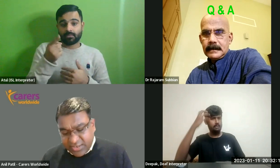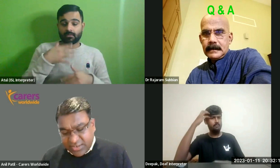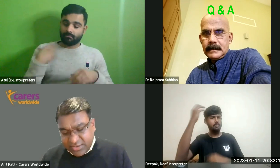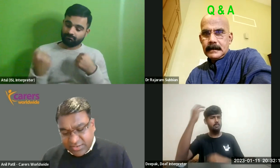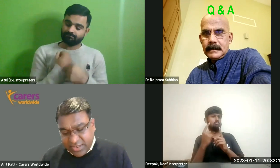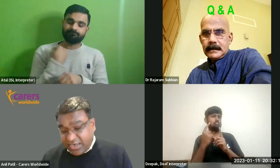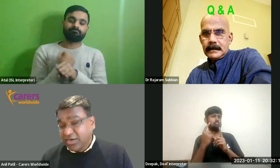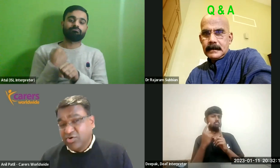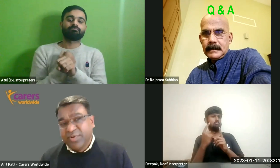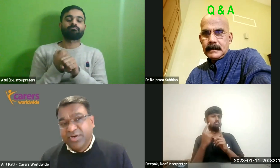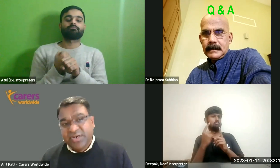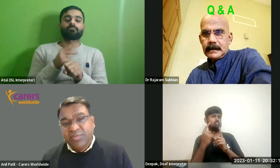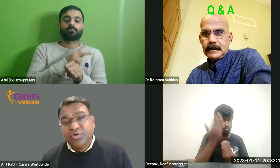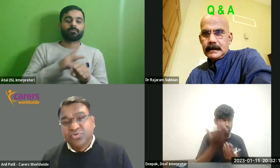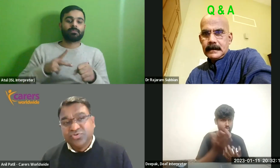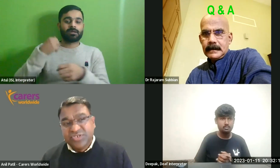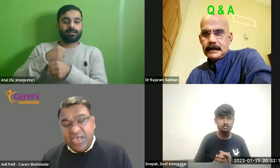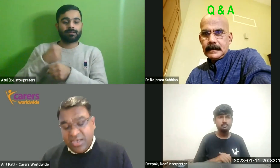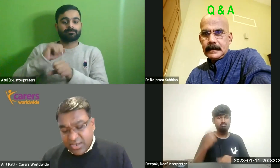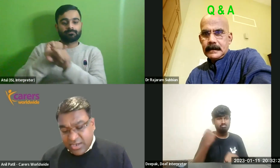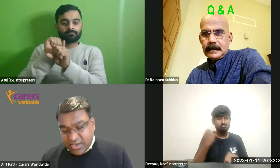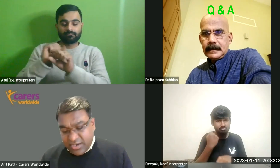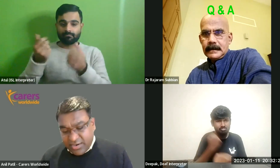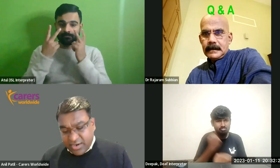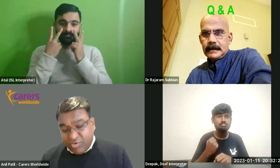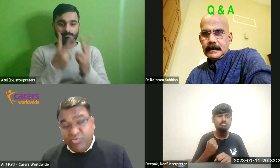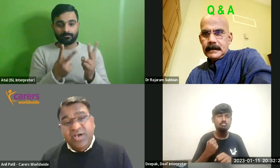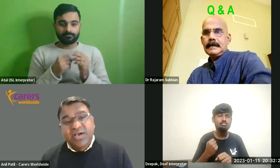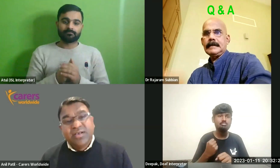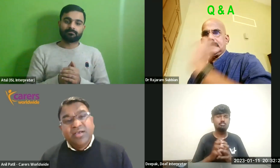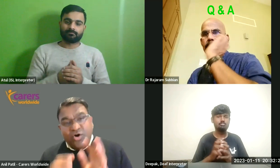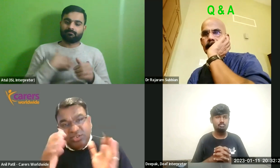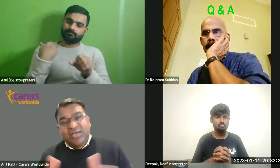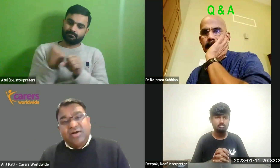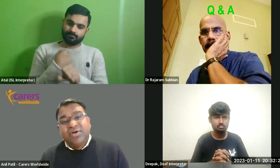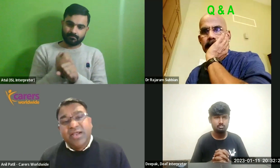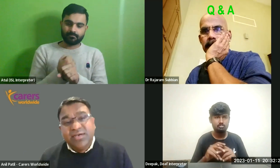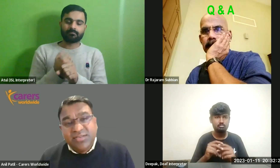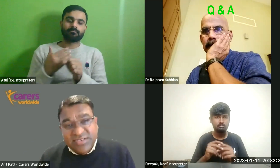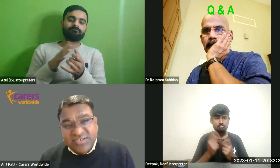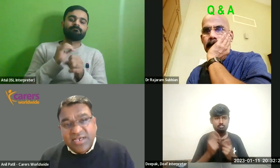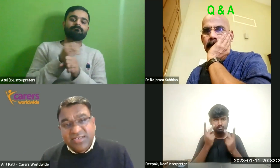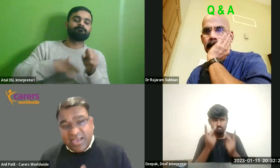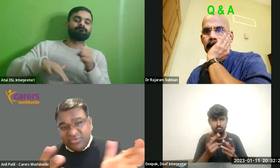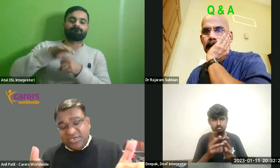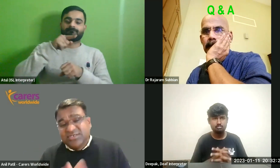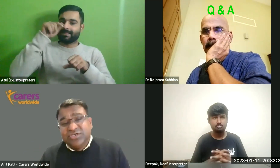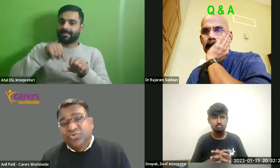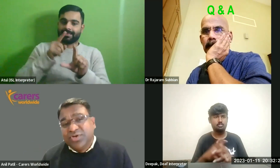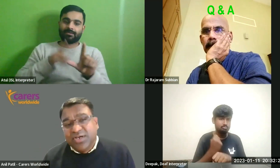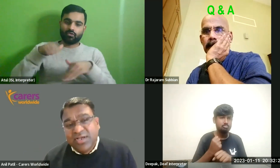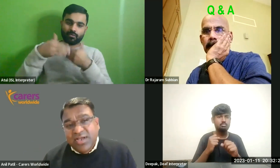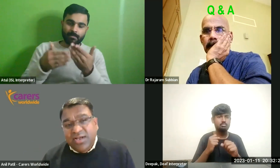work and Karnataka government were able to see our work on the ground, and this year they have